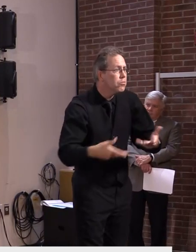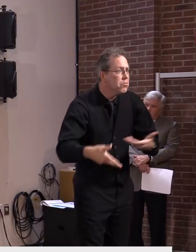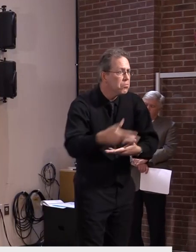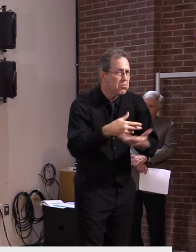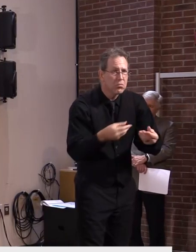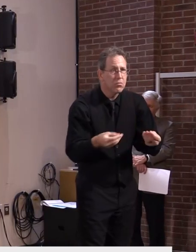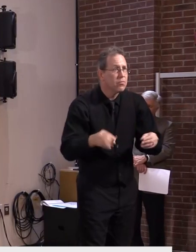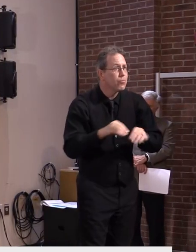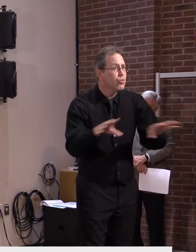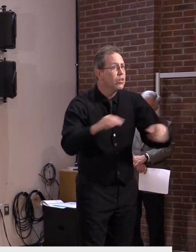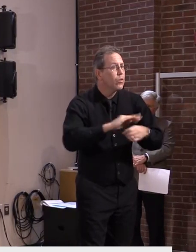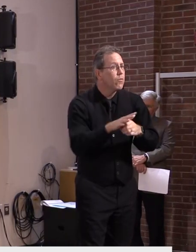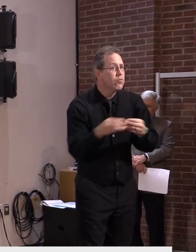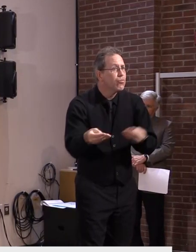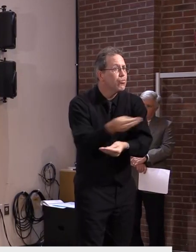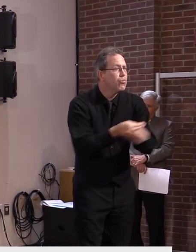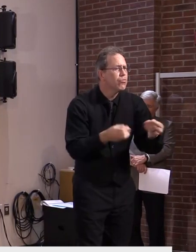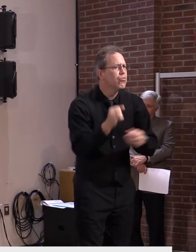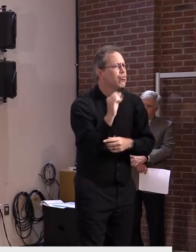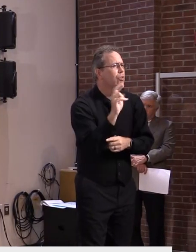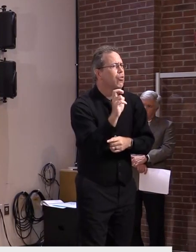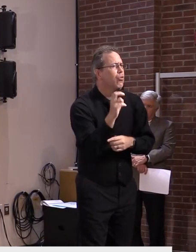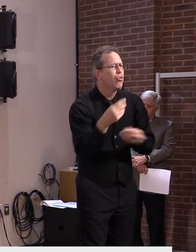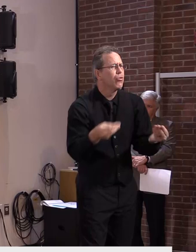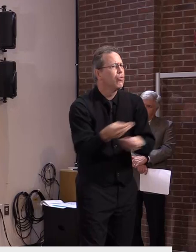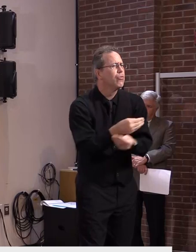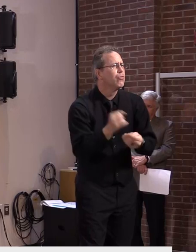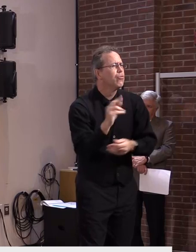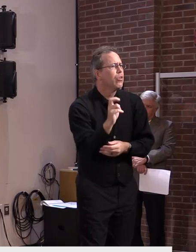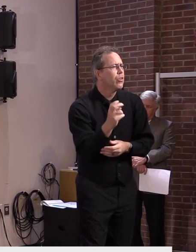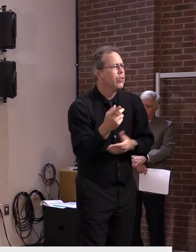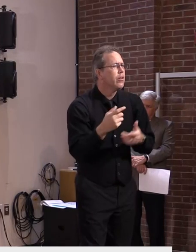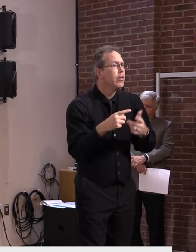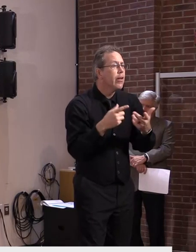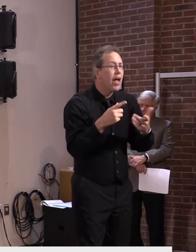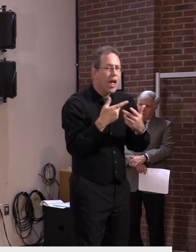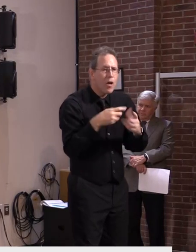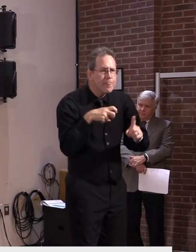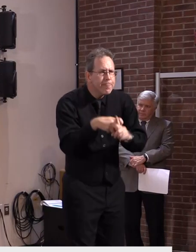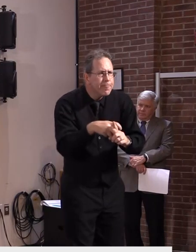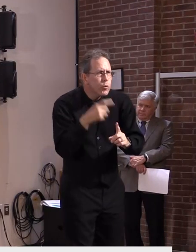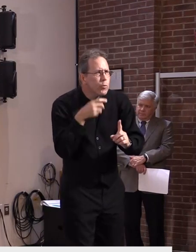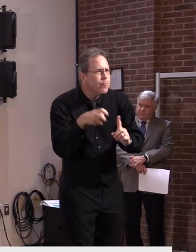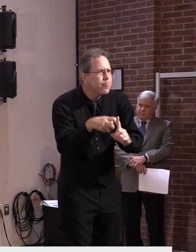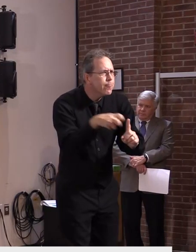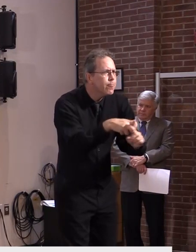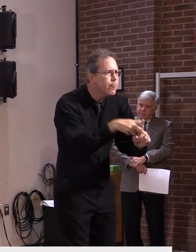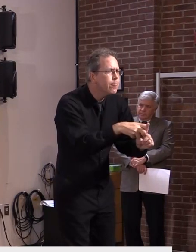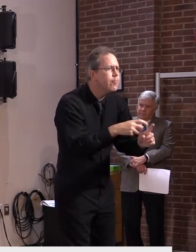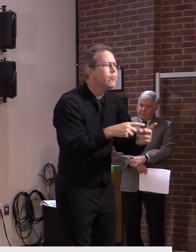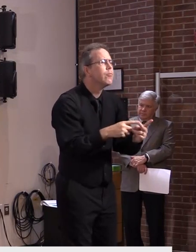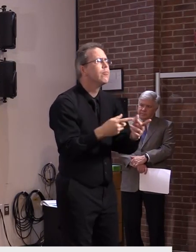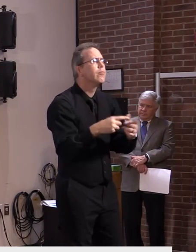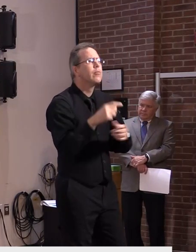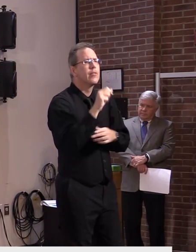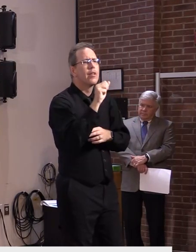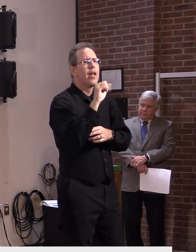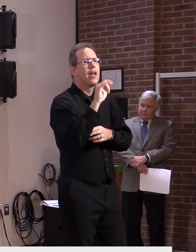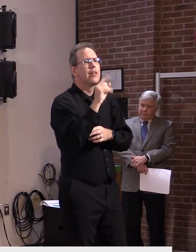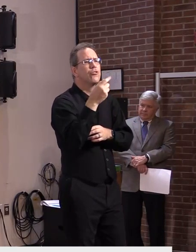to use the contact tracing process in conjunction with the antigen testing to minimize the number of students that are excluded from